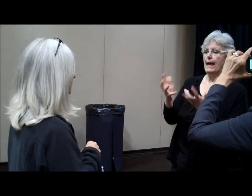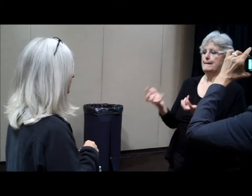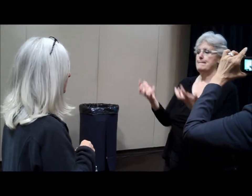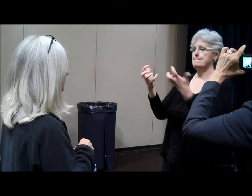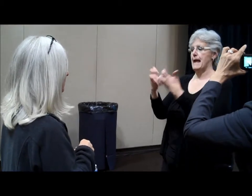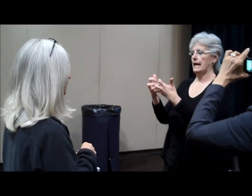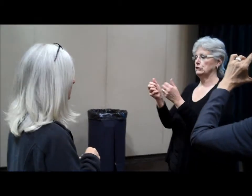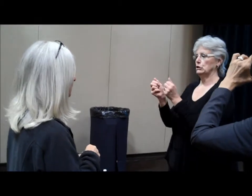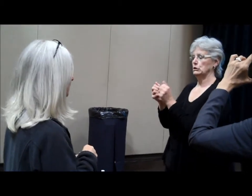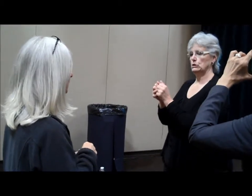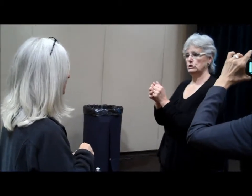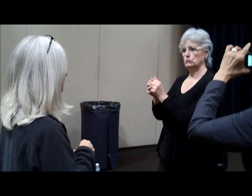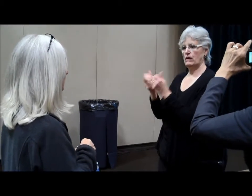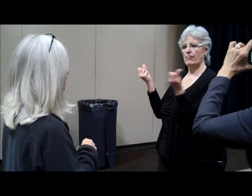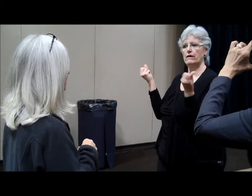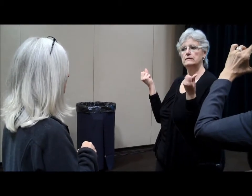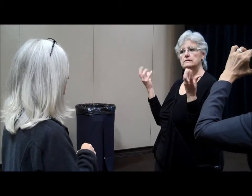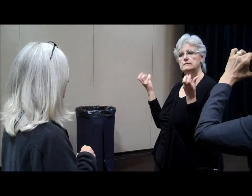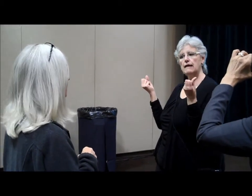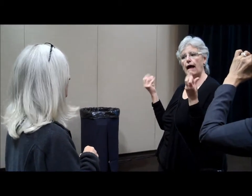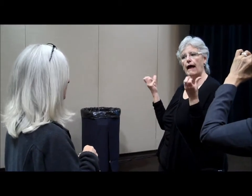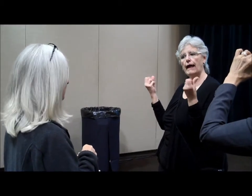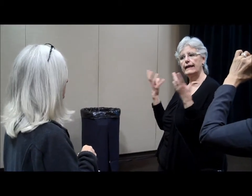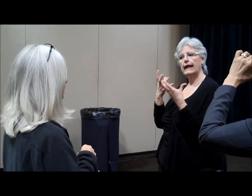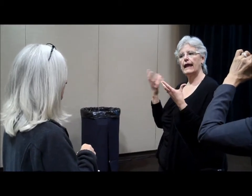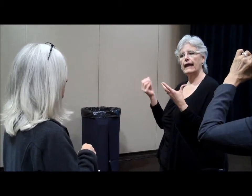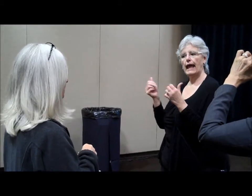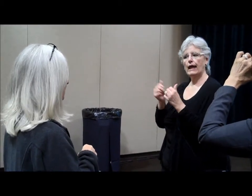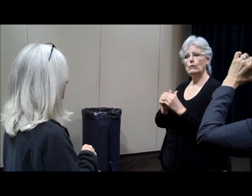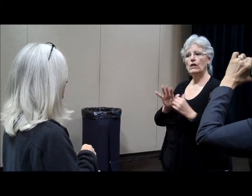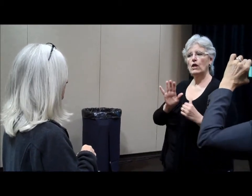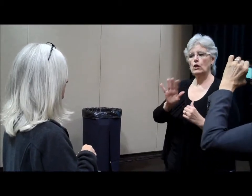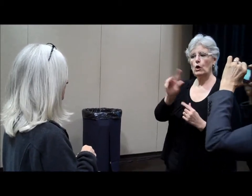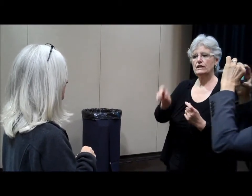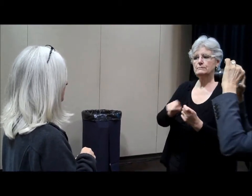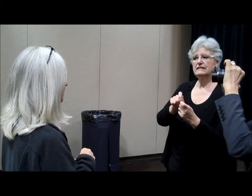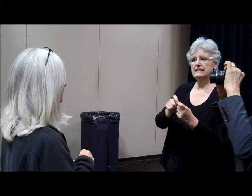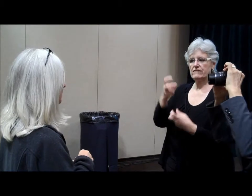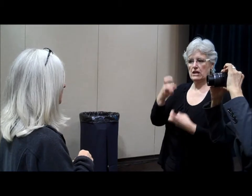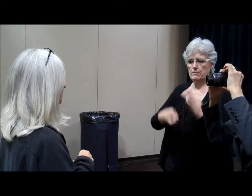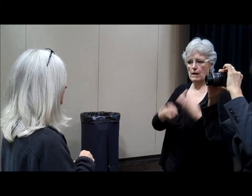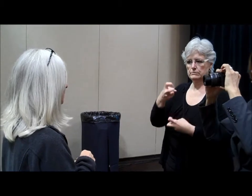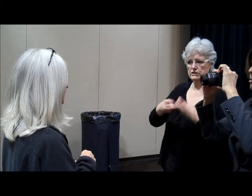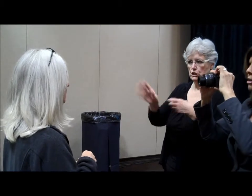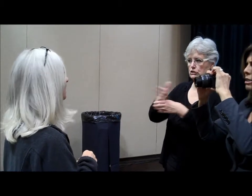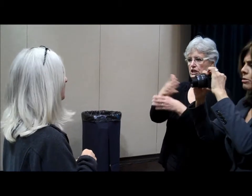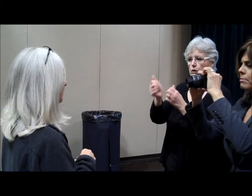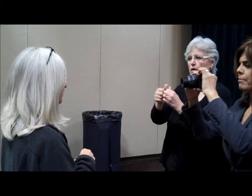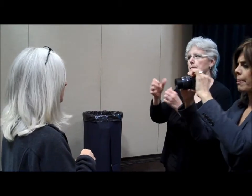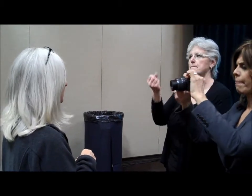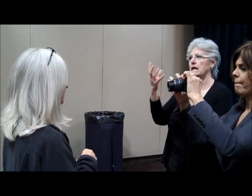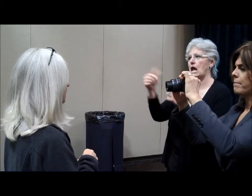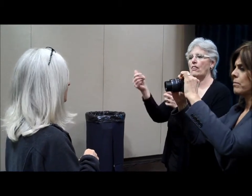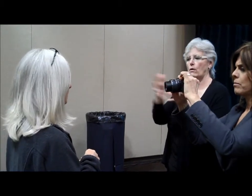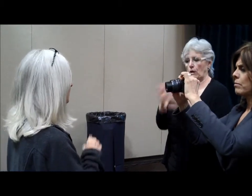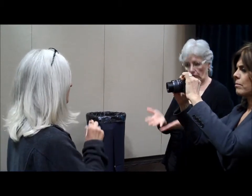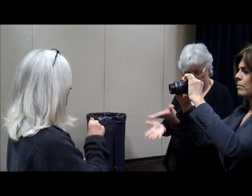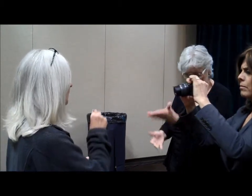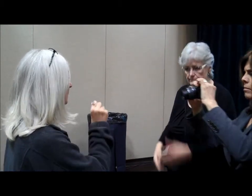with signing and with your particular issues that are shared by many other Americans.